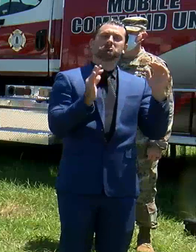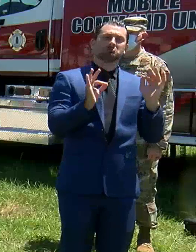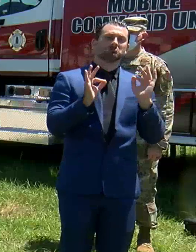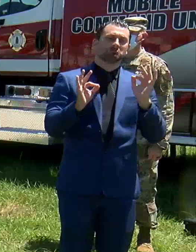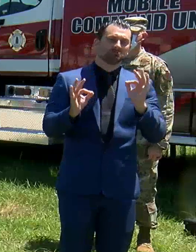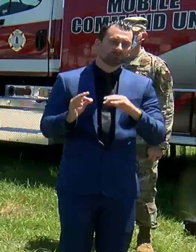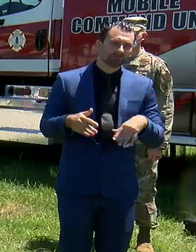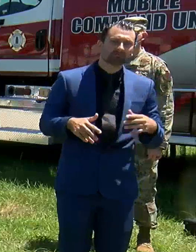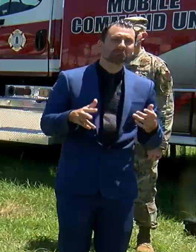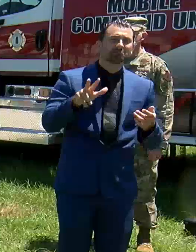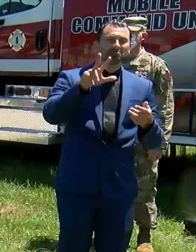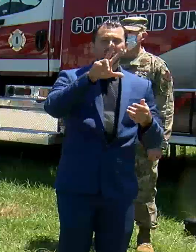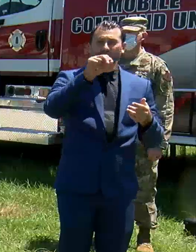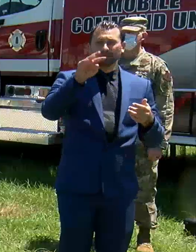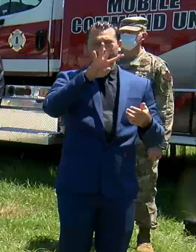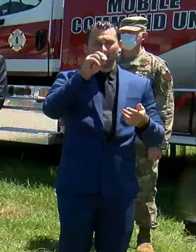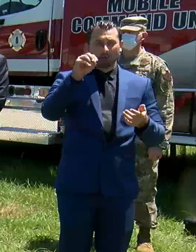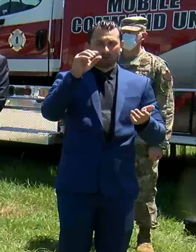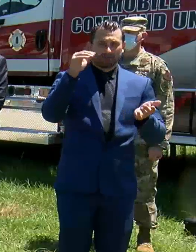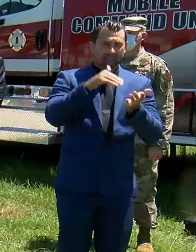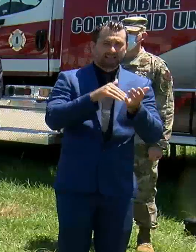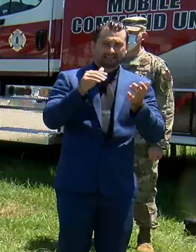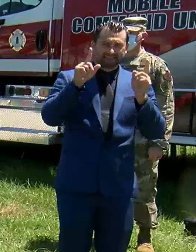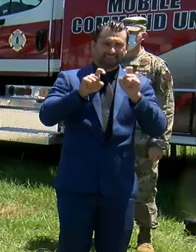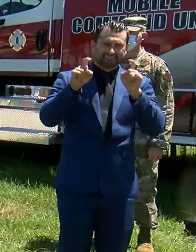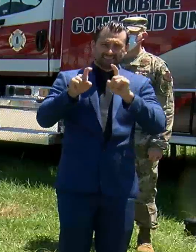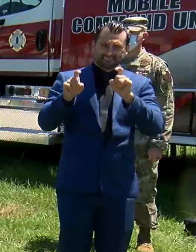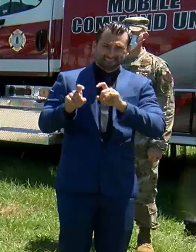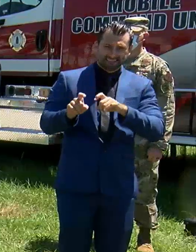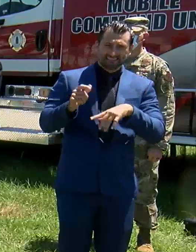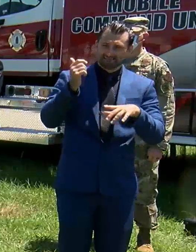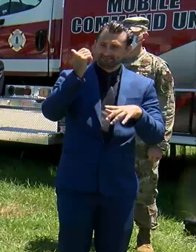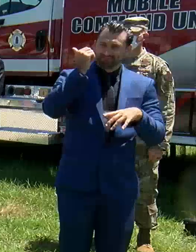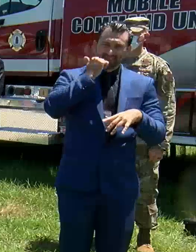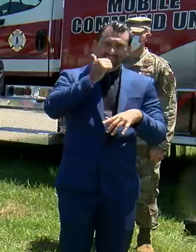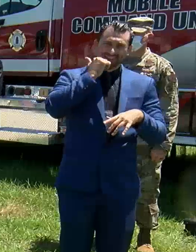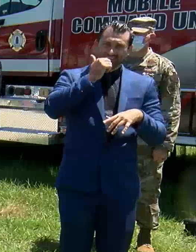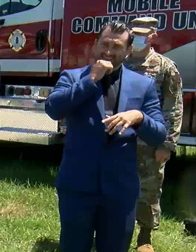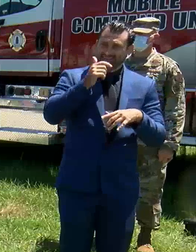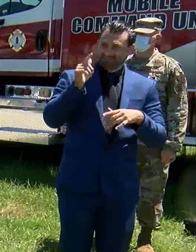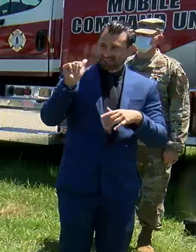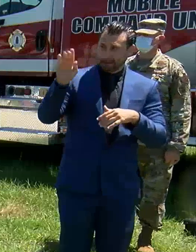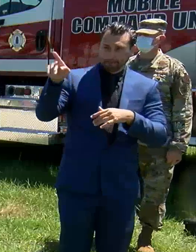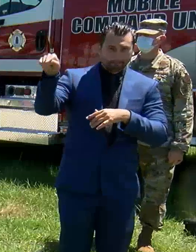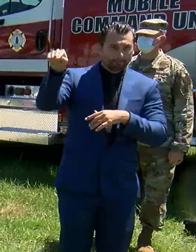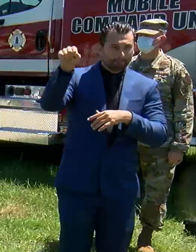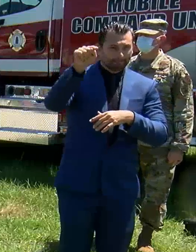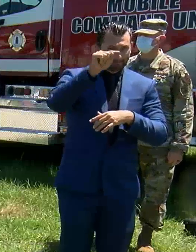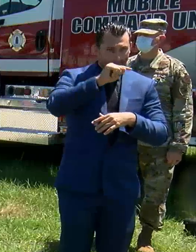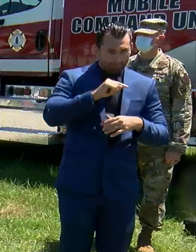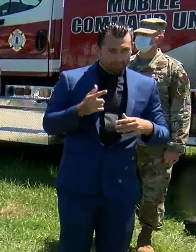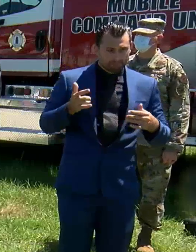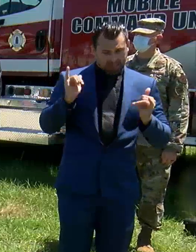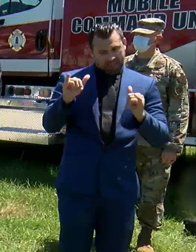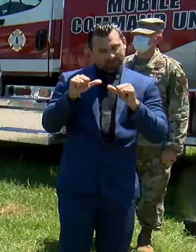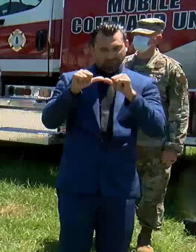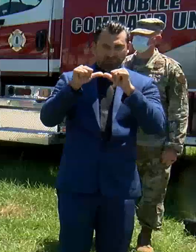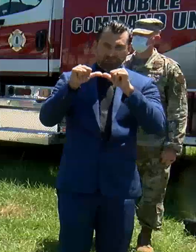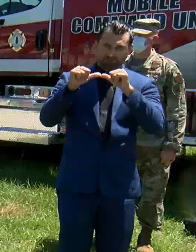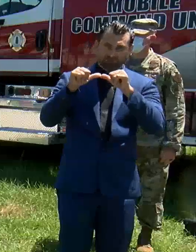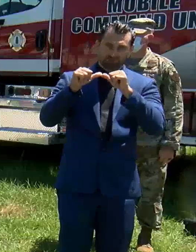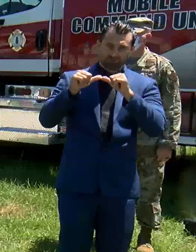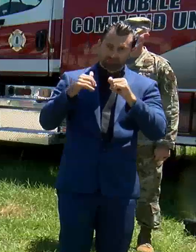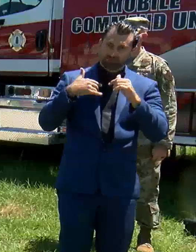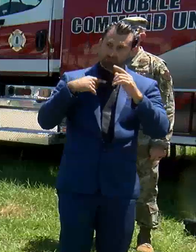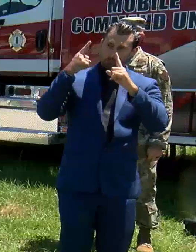day. We're already over 30,000 in that capacity, so we're looking forward to getting to that 40,000 number. When we open these sites, we open them